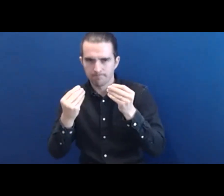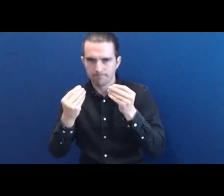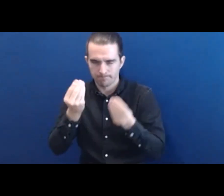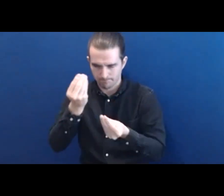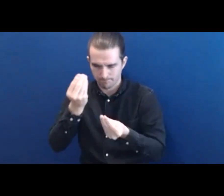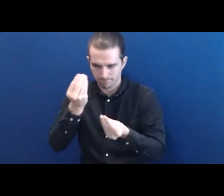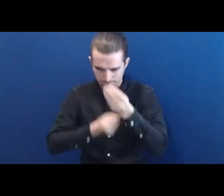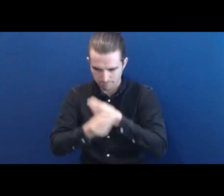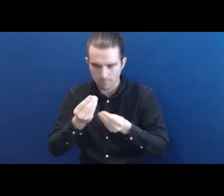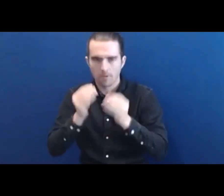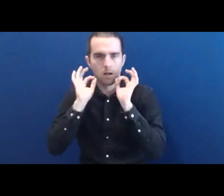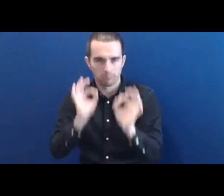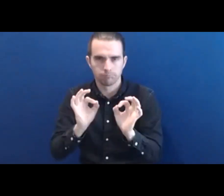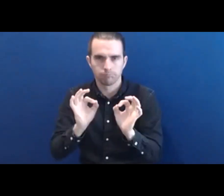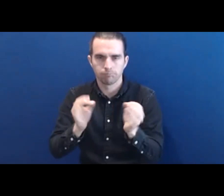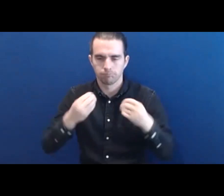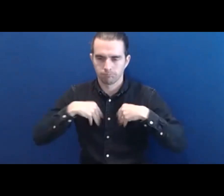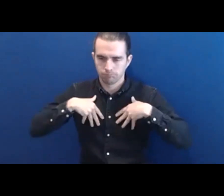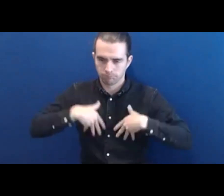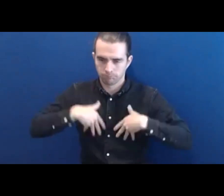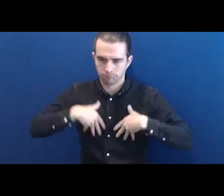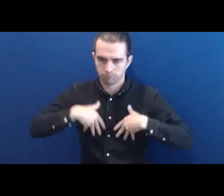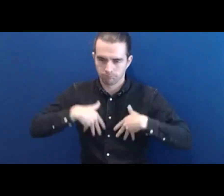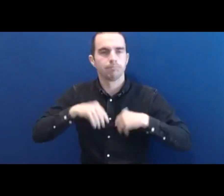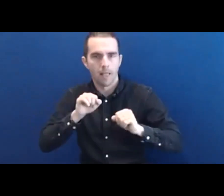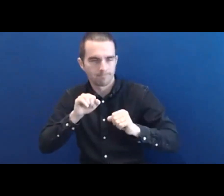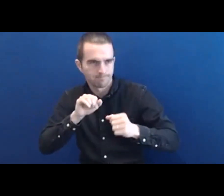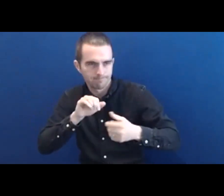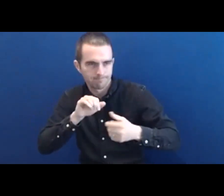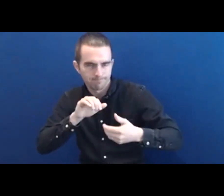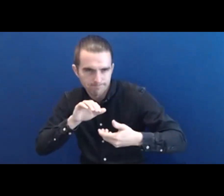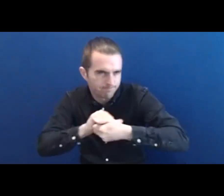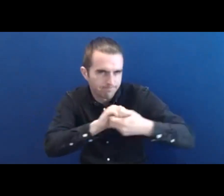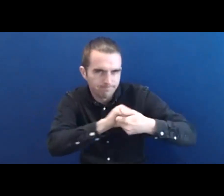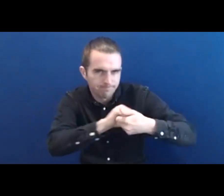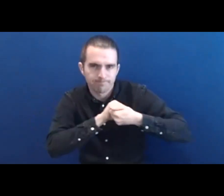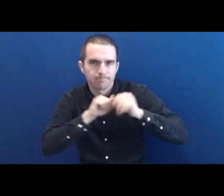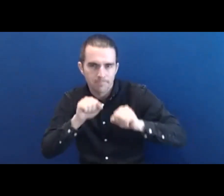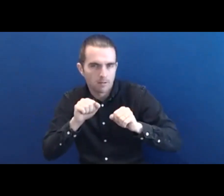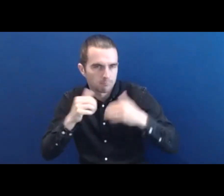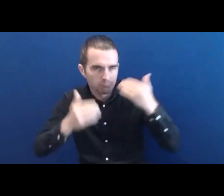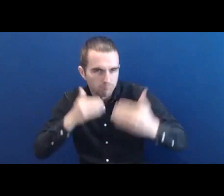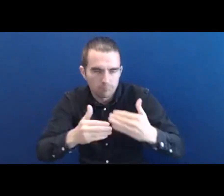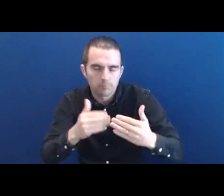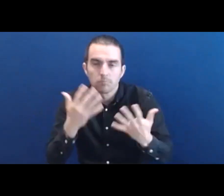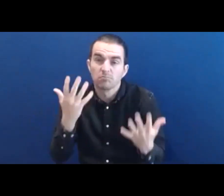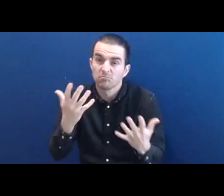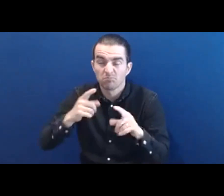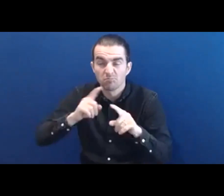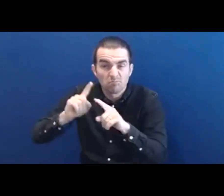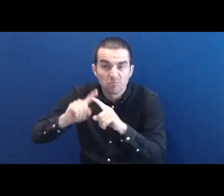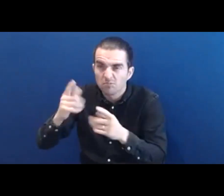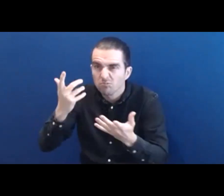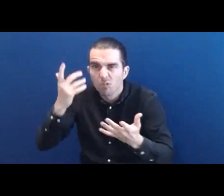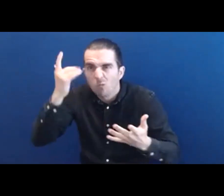education background, may not have undergone the training, but one thing that they need to know